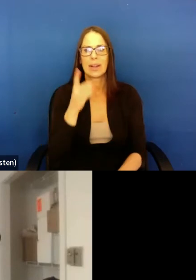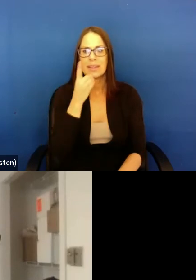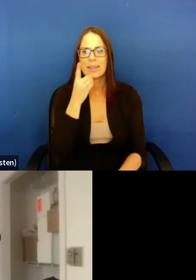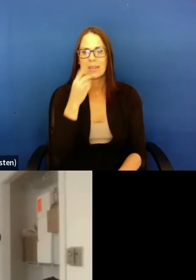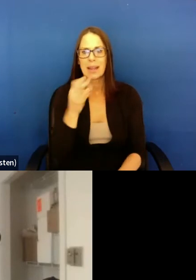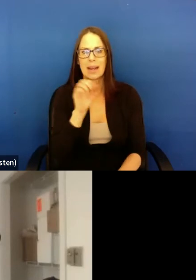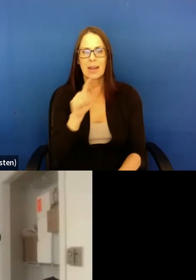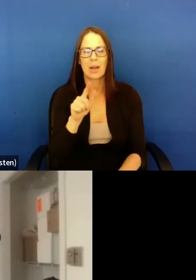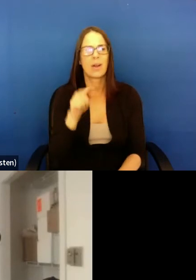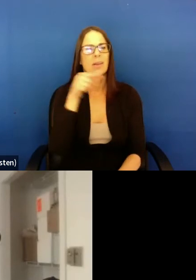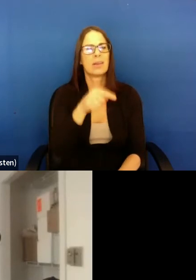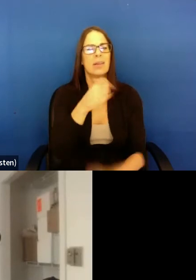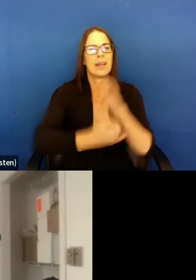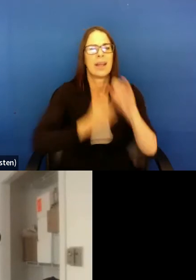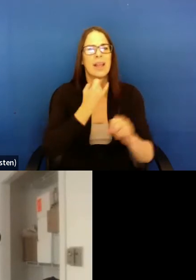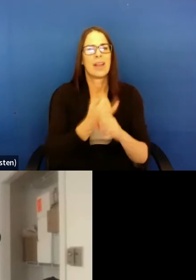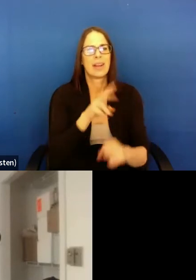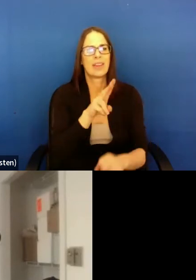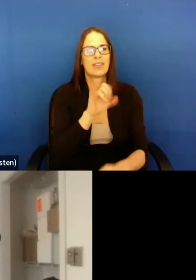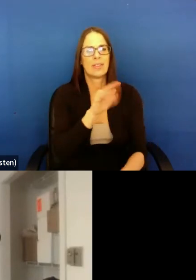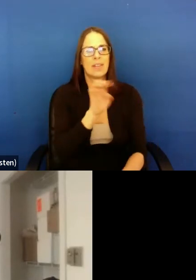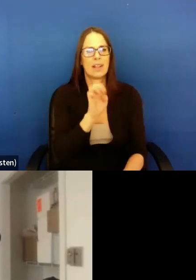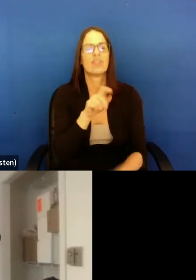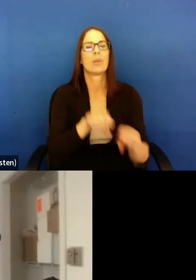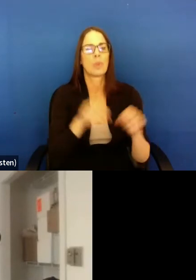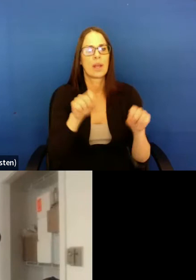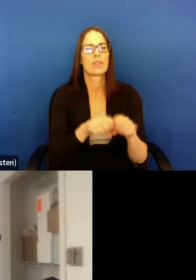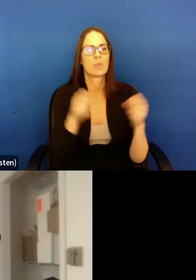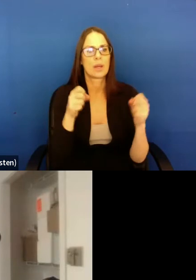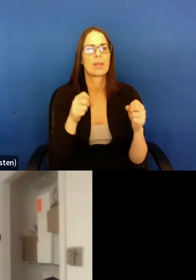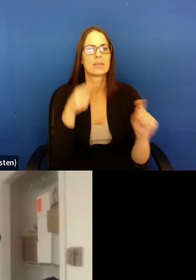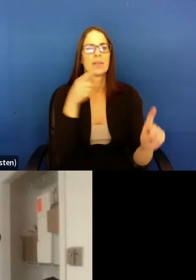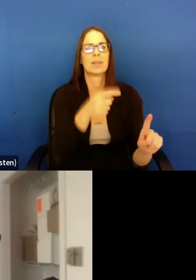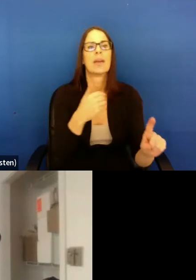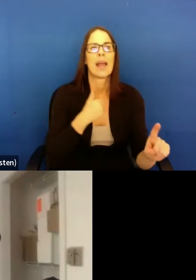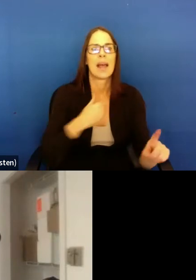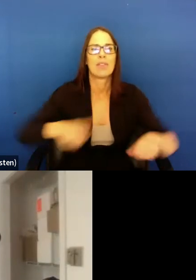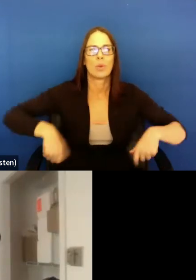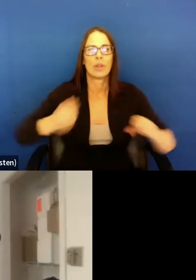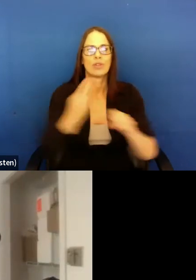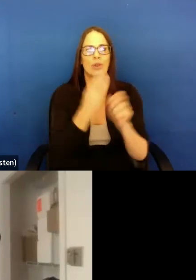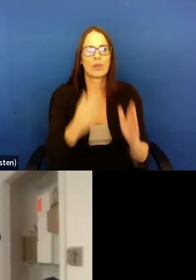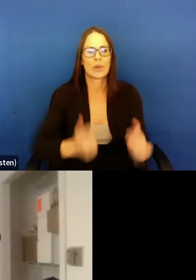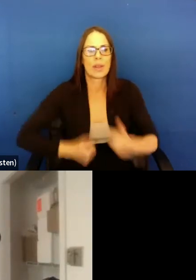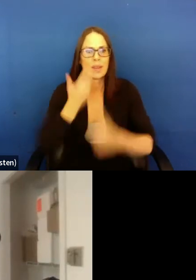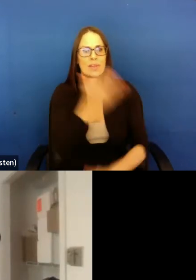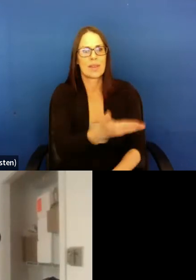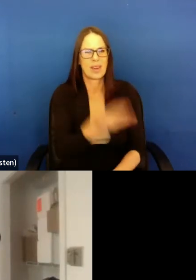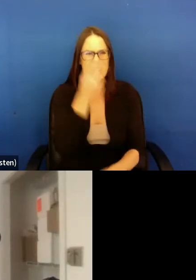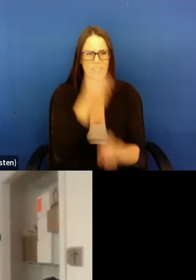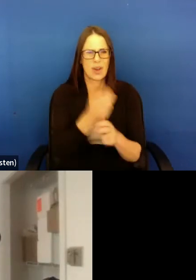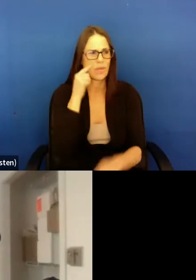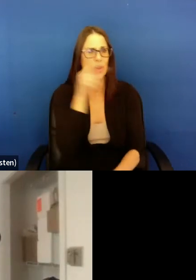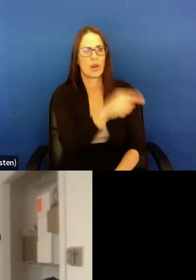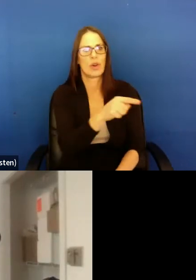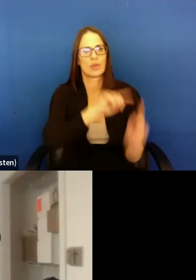Village, which breaks pretty often, and there is a wheelchair user that lives there. So it's pretty difficult for her to be able to, go